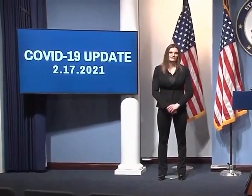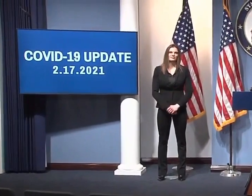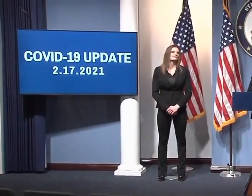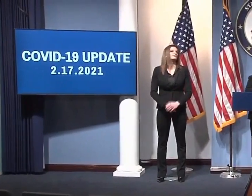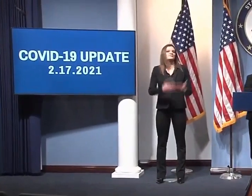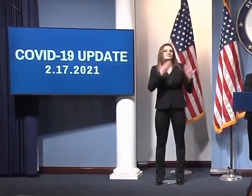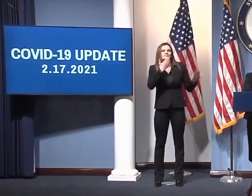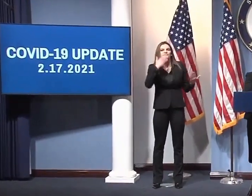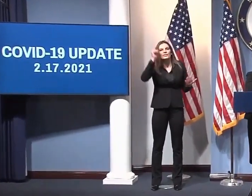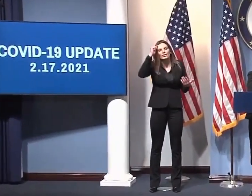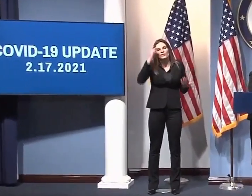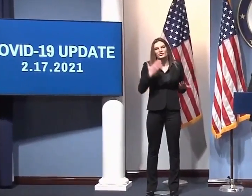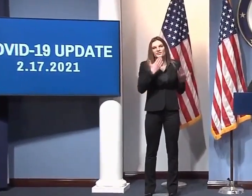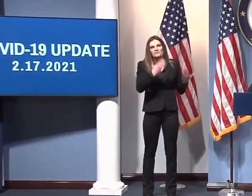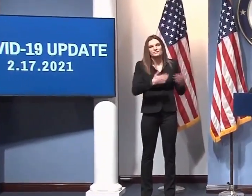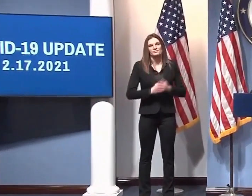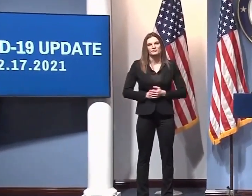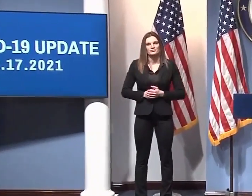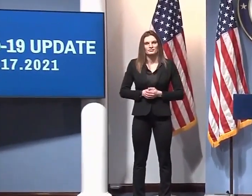Thank you, Governor.